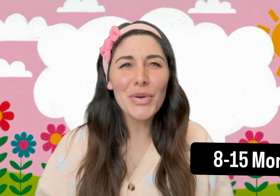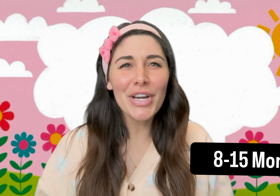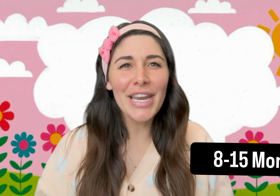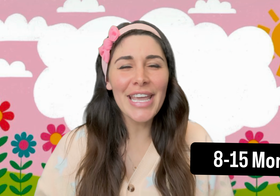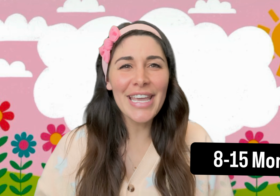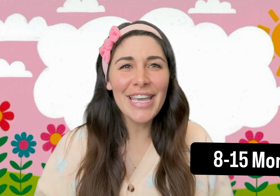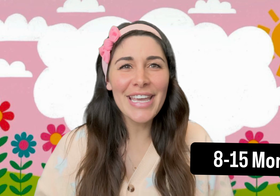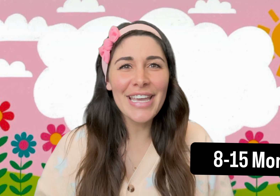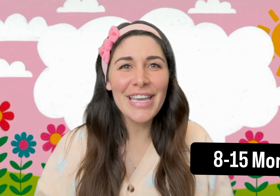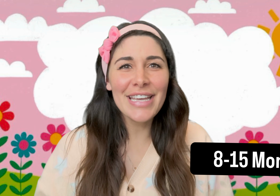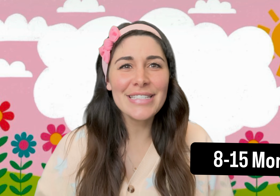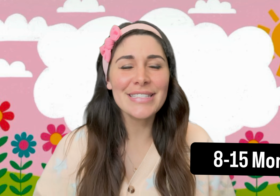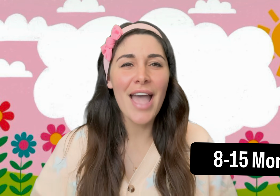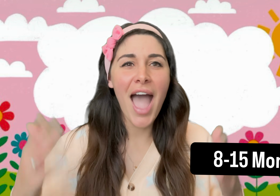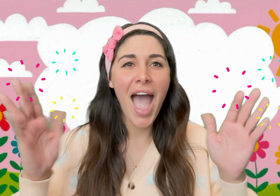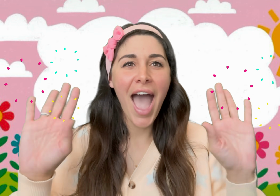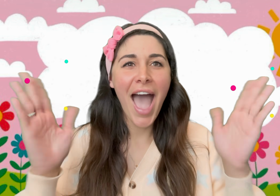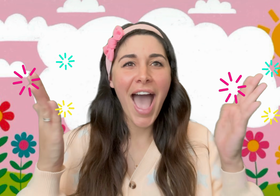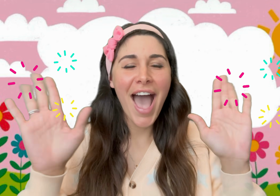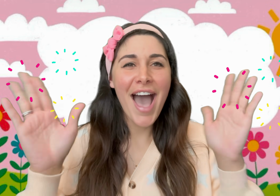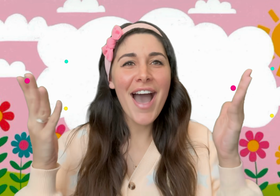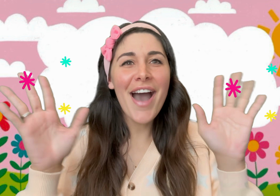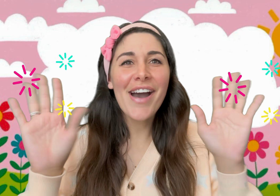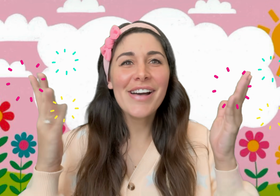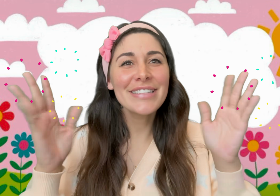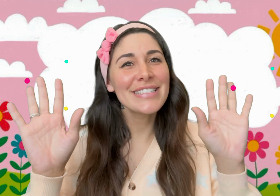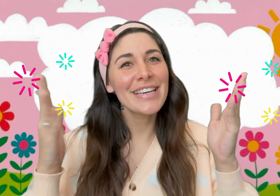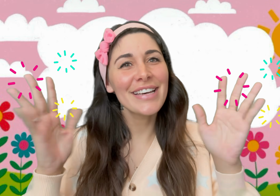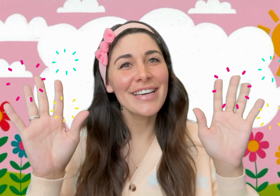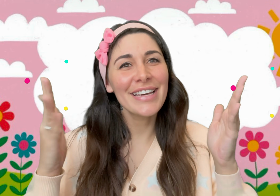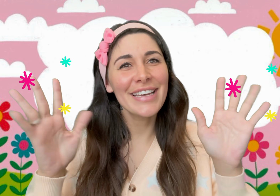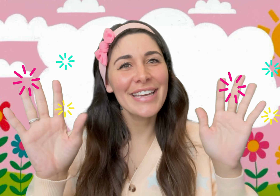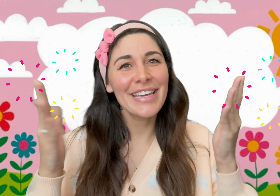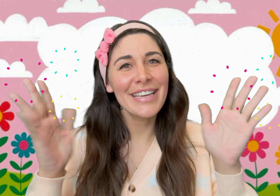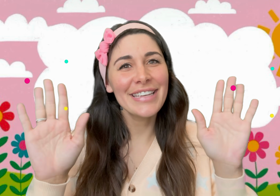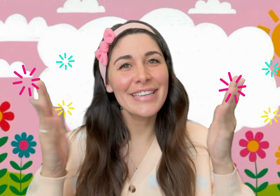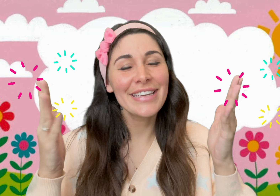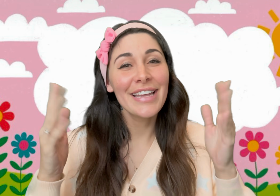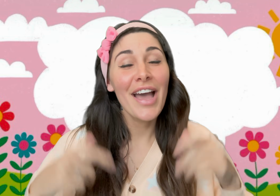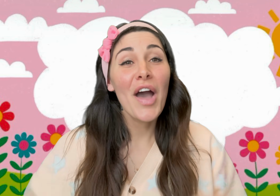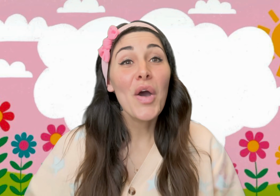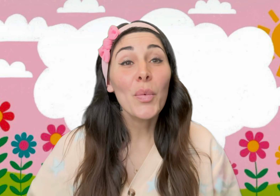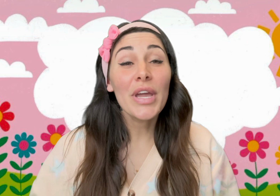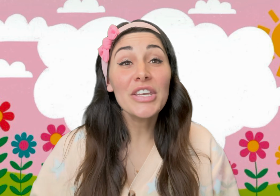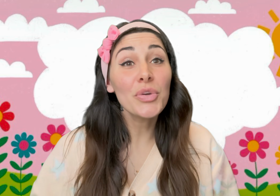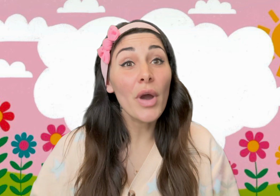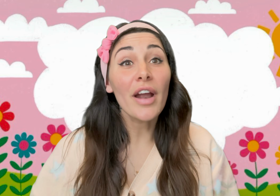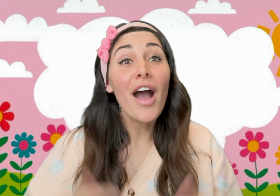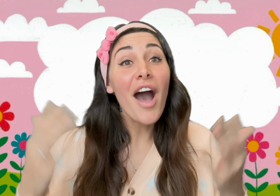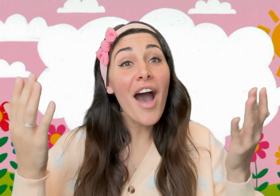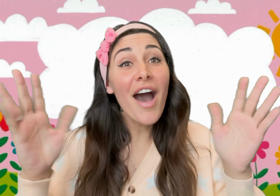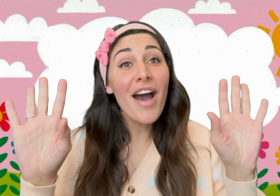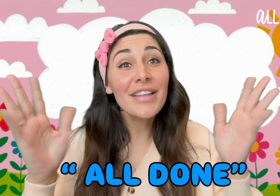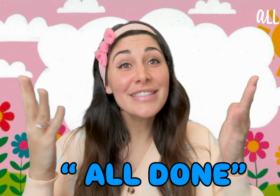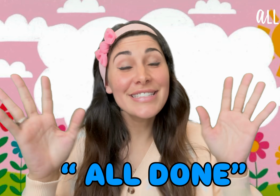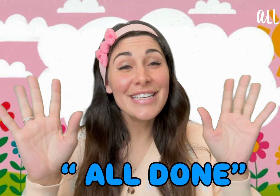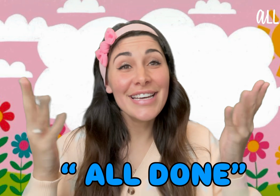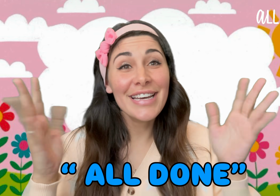word is all done. When you are all